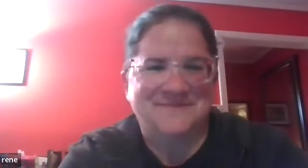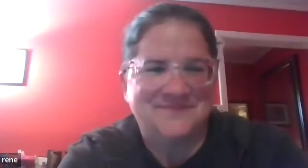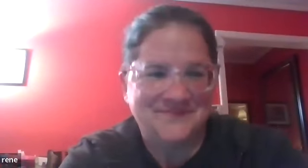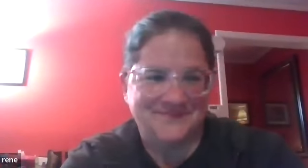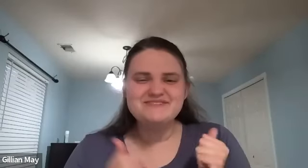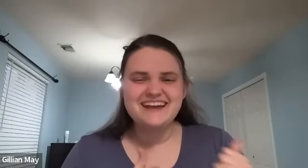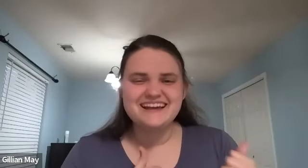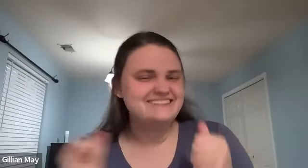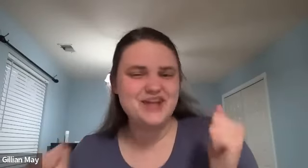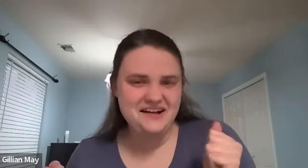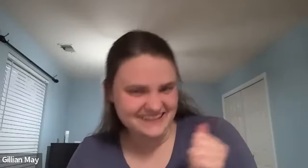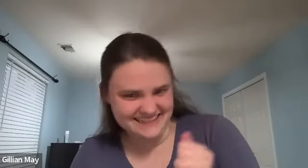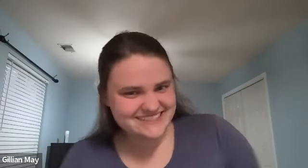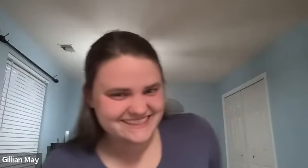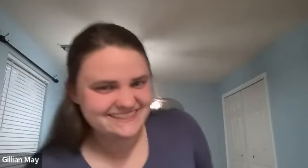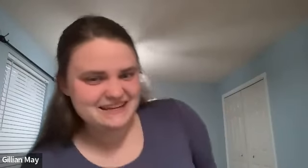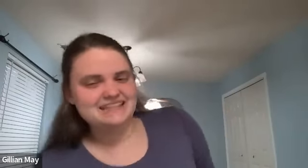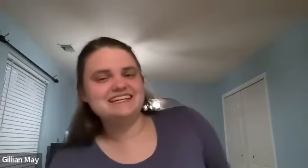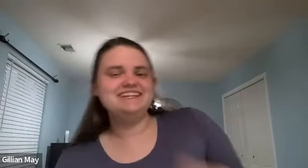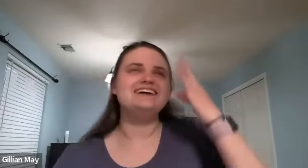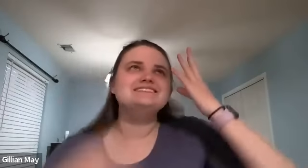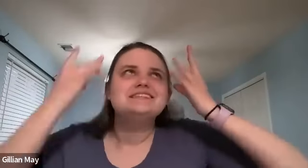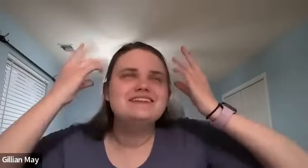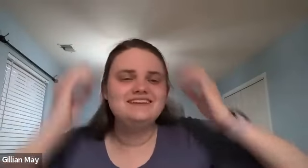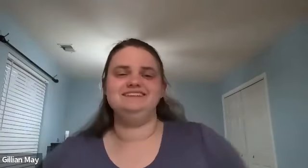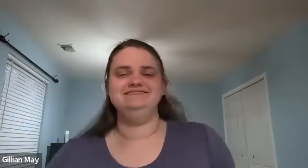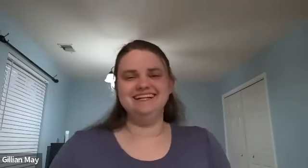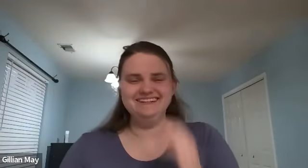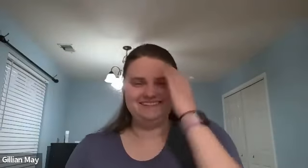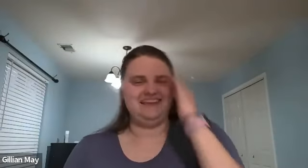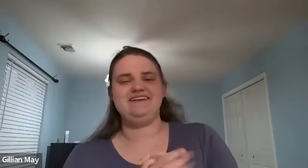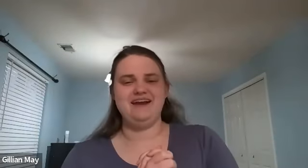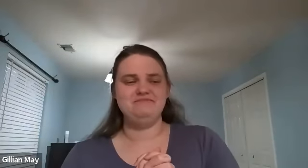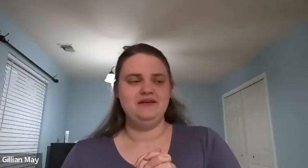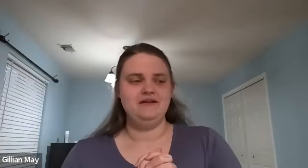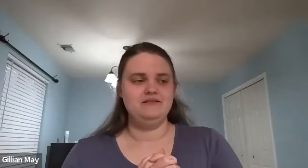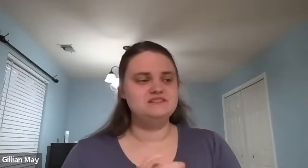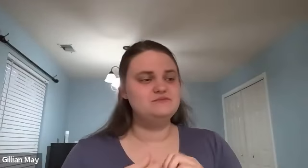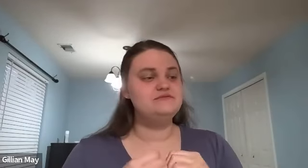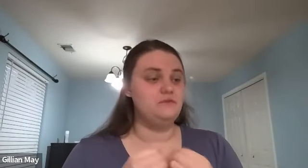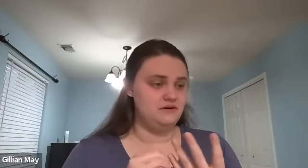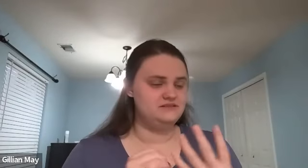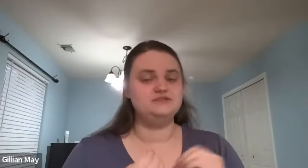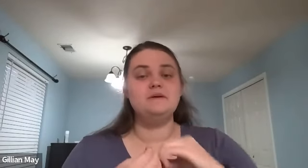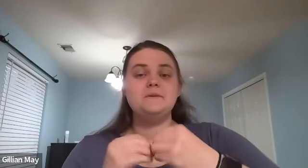See, I'm giving you guys a little challenge. Mhm. It's getting you guys thinking. Okay, that was number 4. So